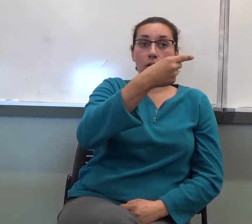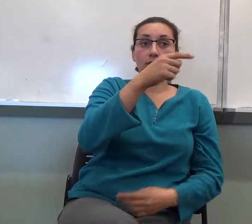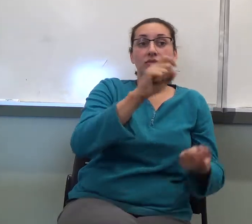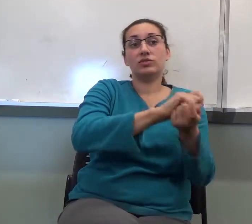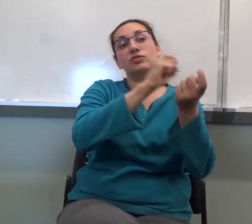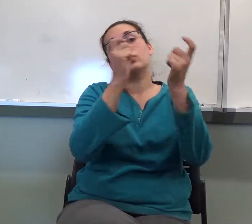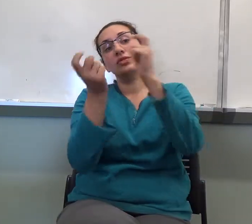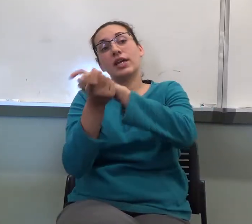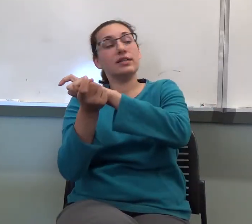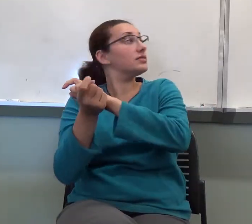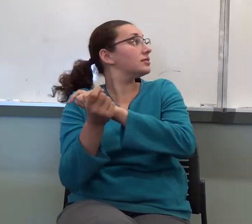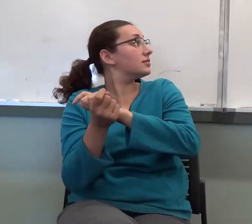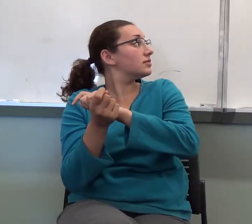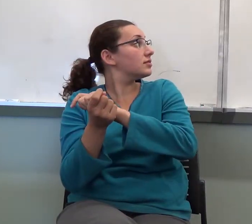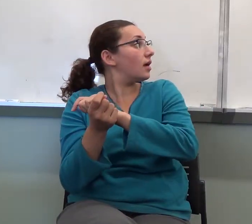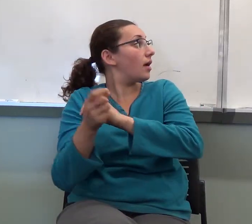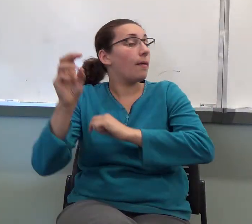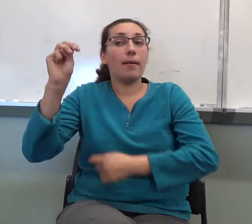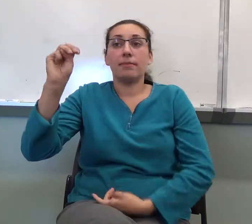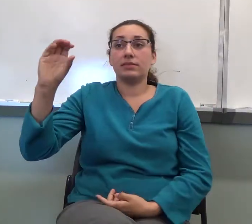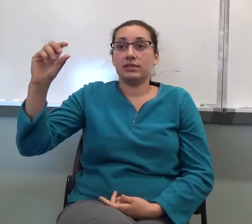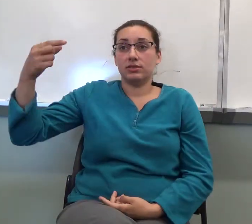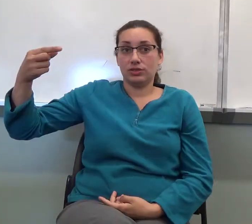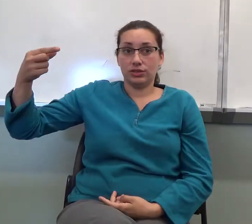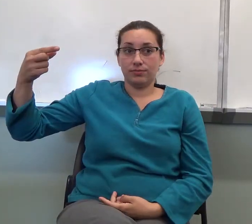prefix line, which we've all memorized now.